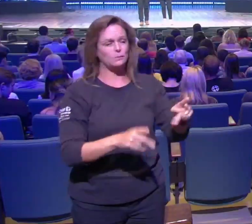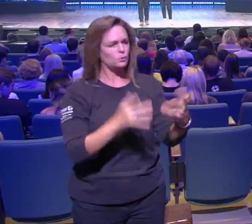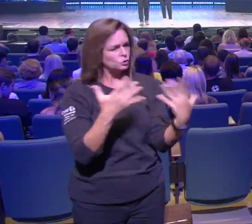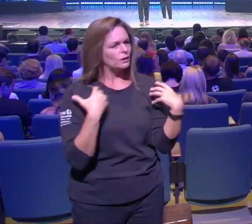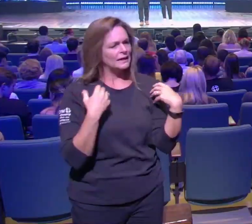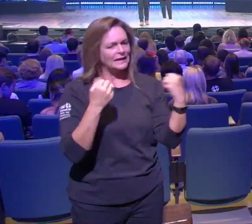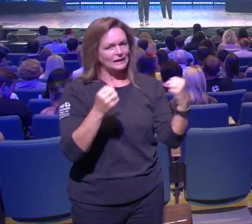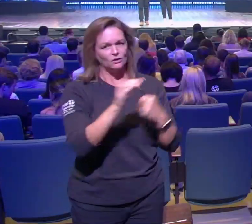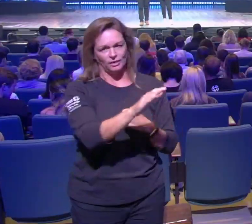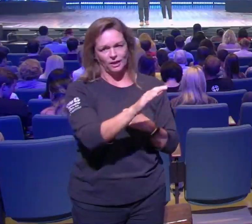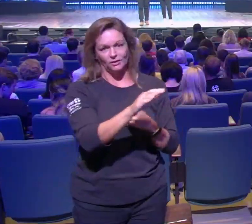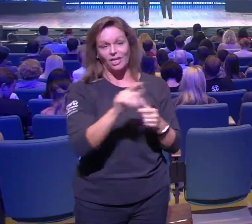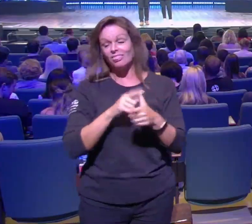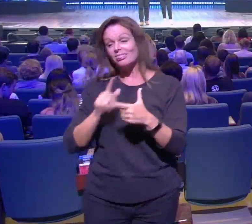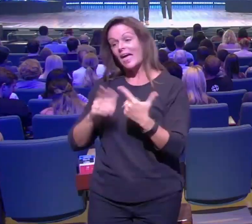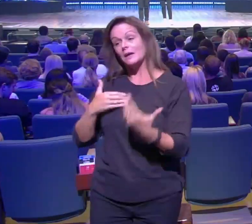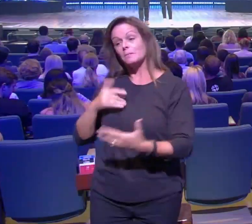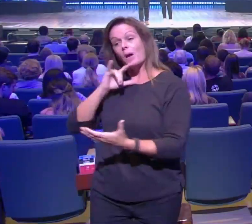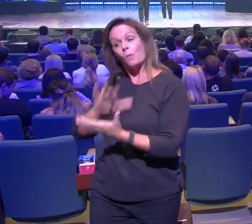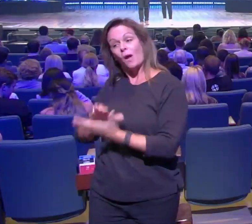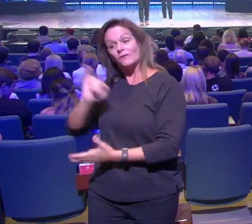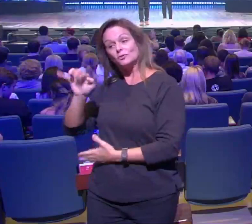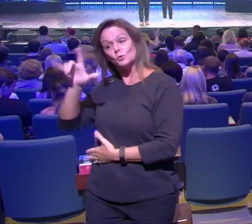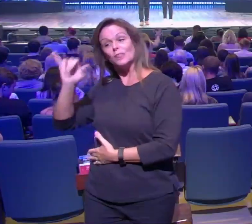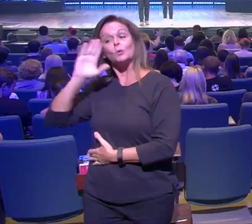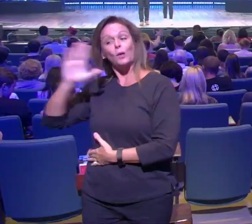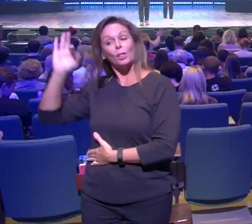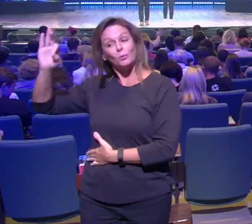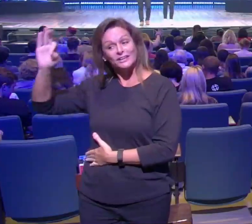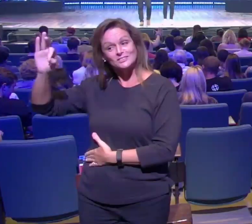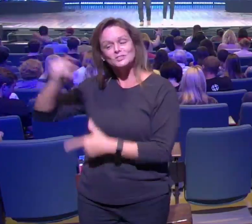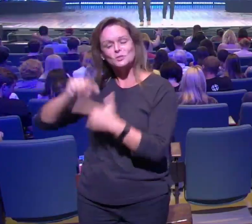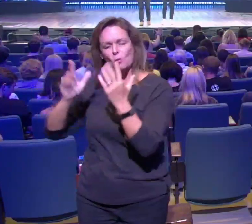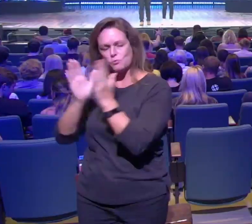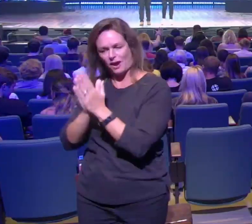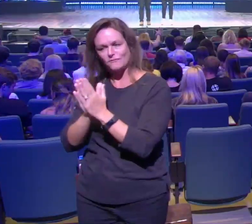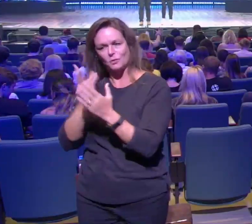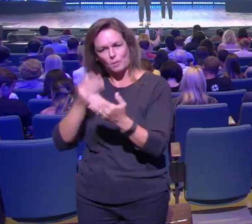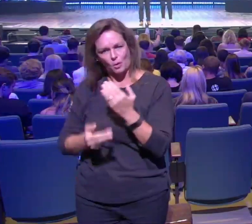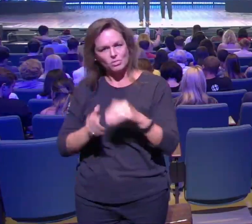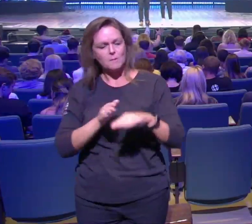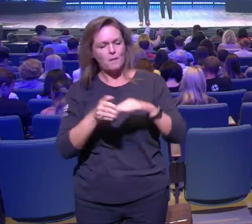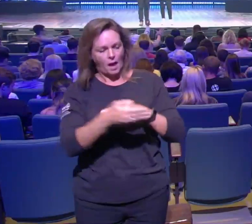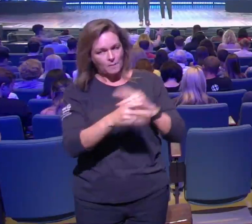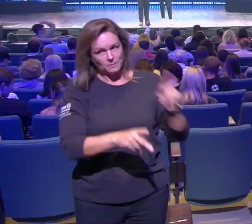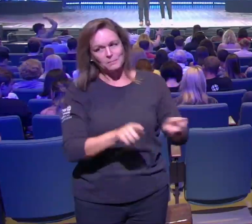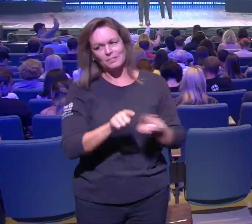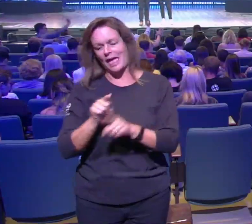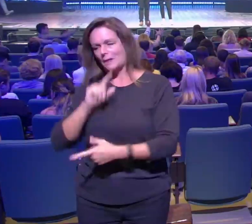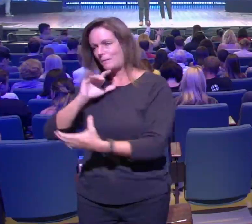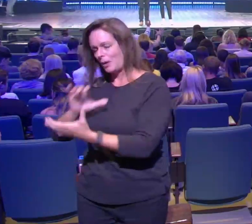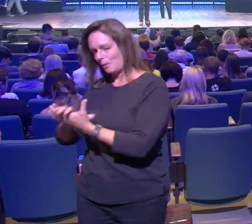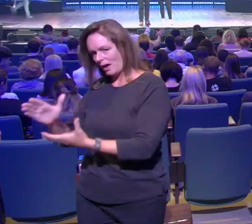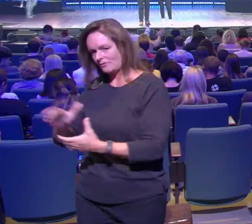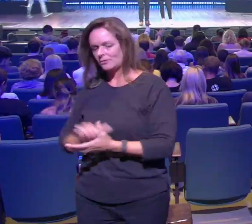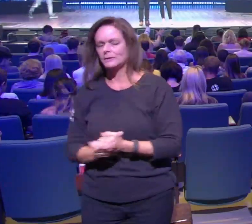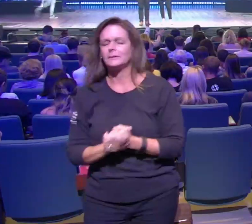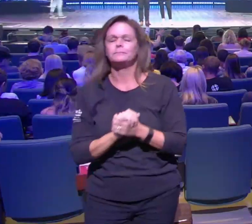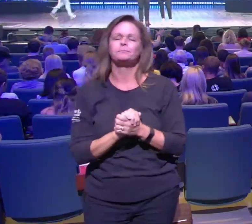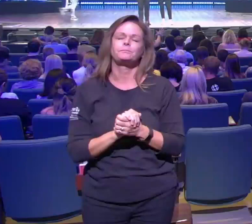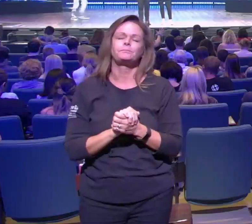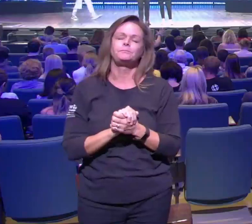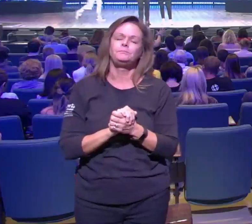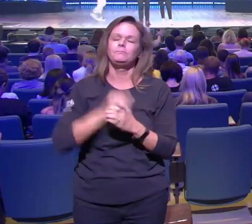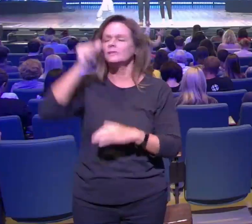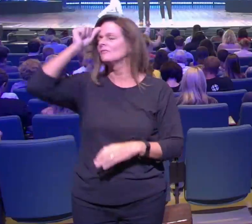to say over our church this weekend. Let's pray. Father, we thank you that you are the God that neither slumbers nor sleeps. And right now we pray for your hand